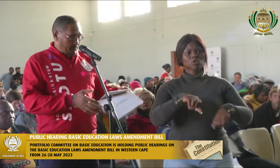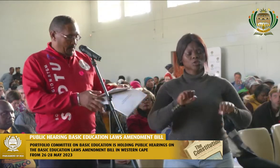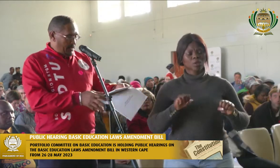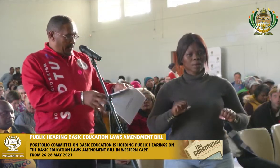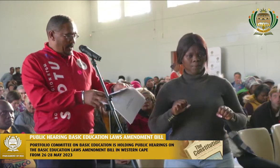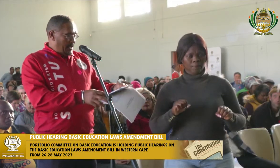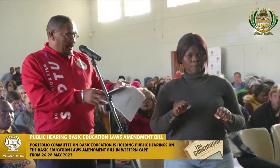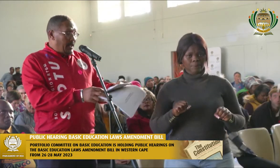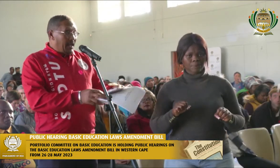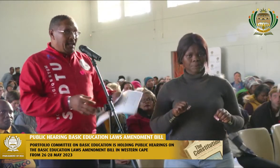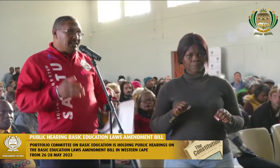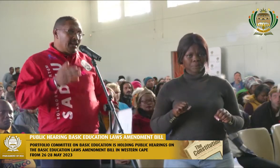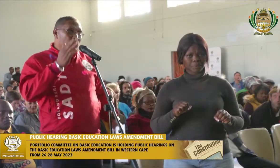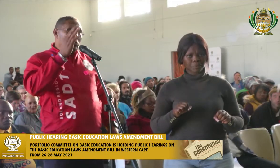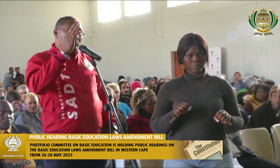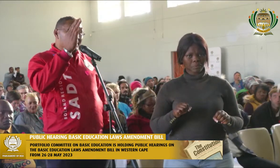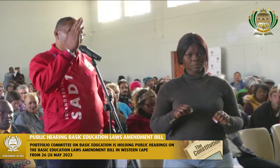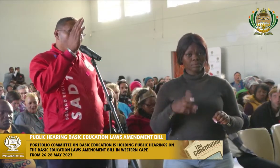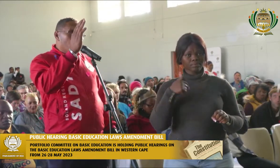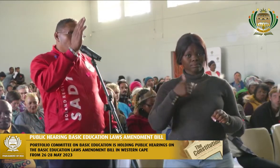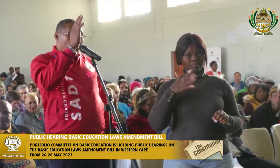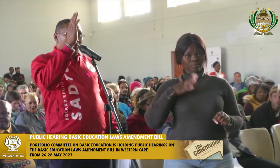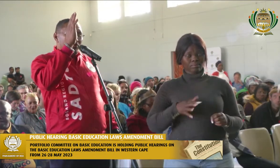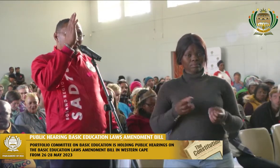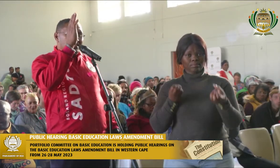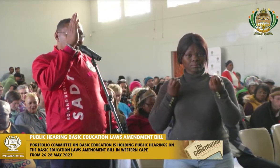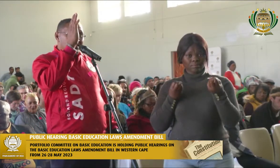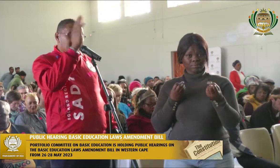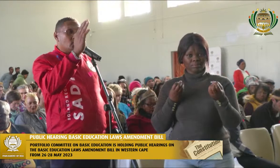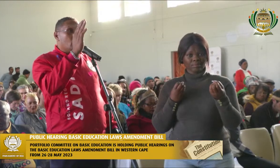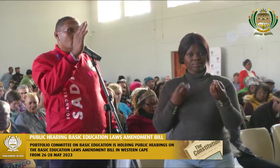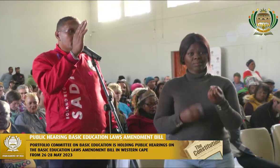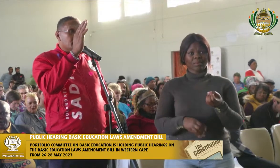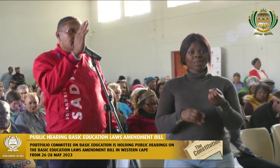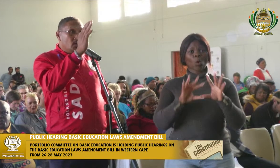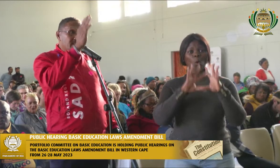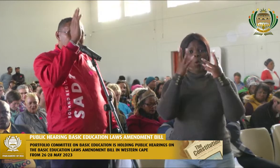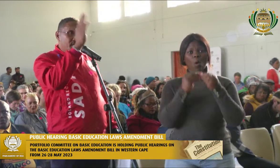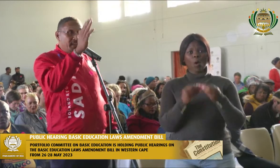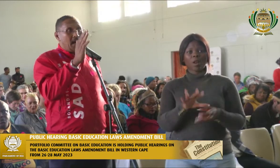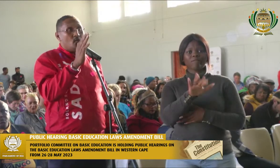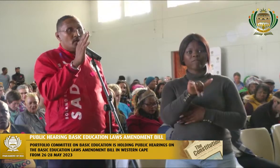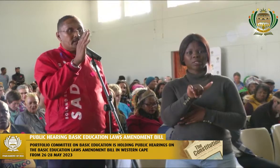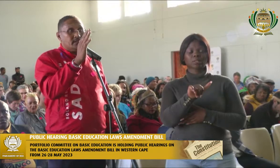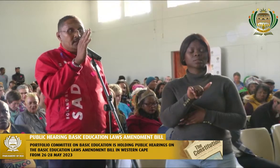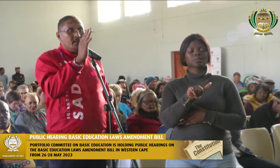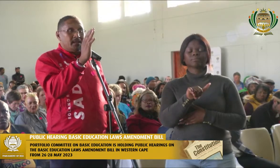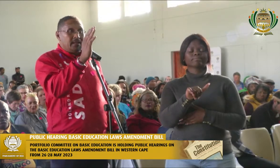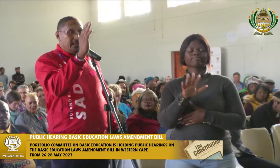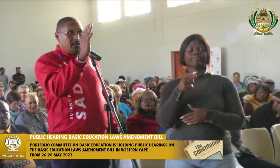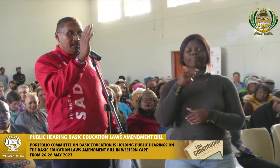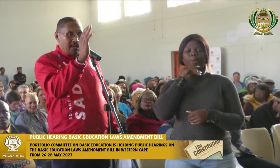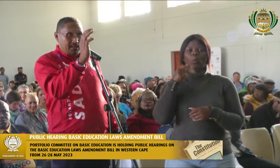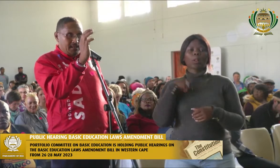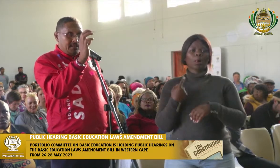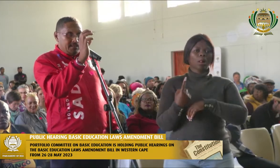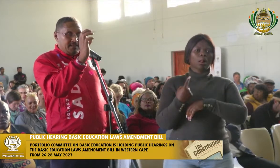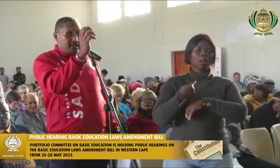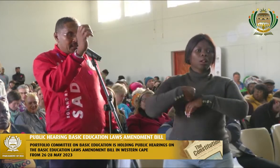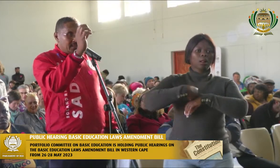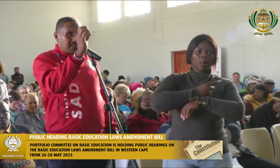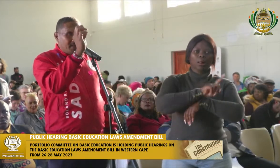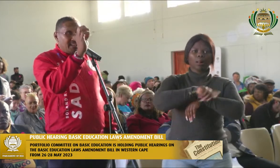Chairperson, actually I want to speak about on all 56 clauses. It will take me 3 hours, but let me